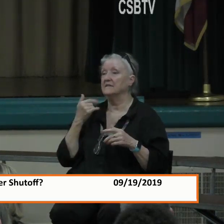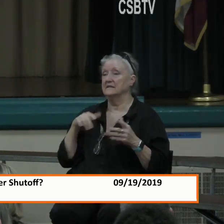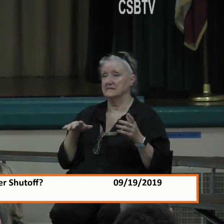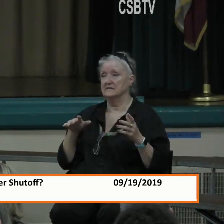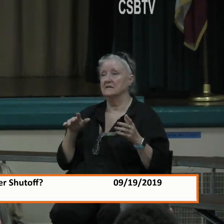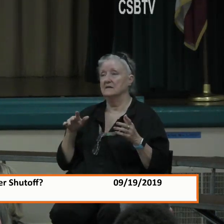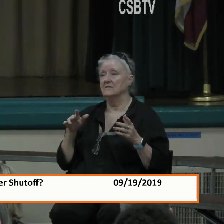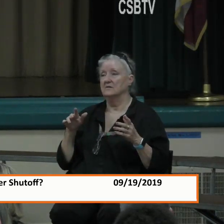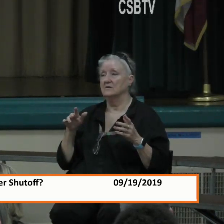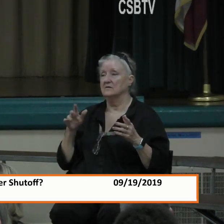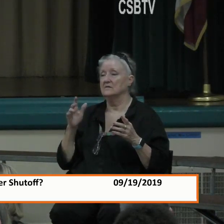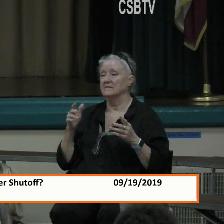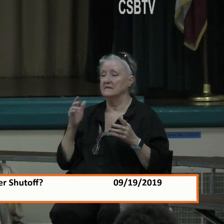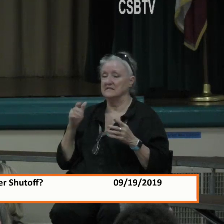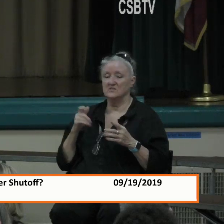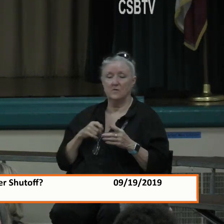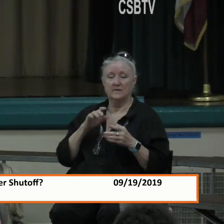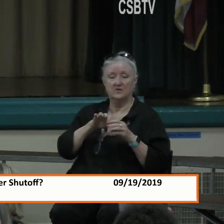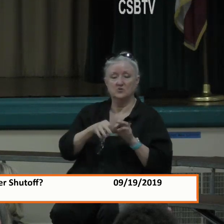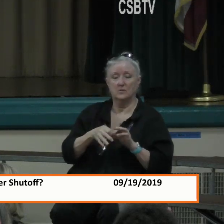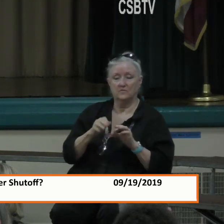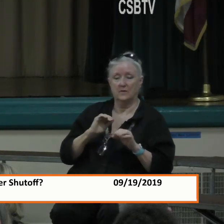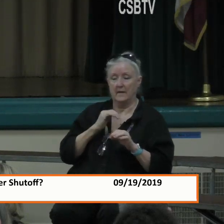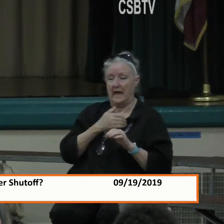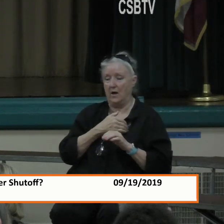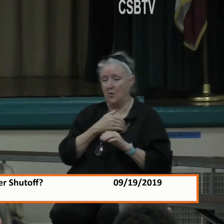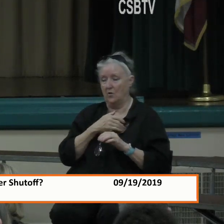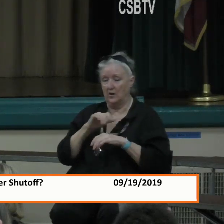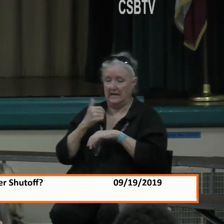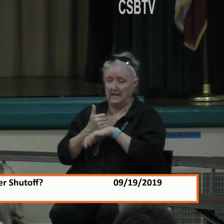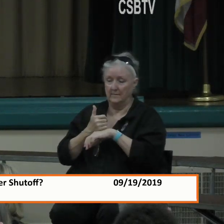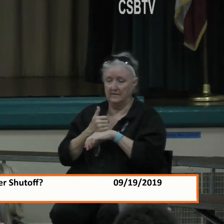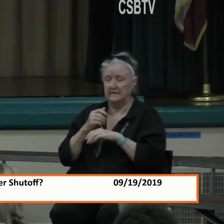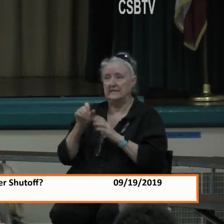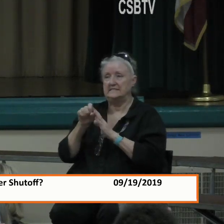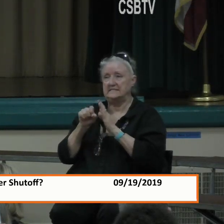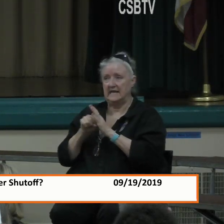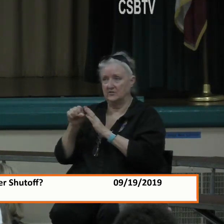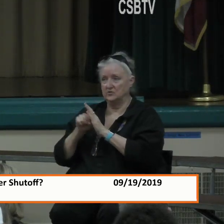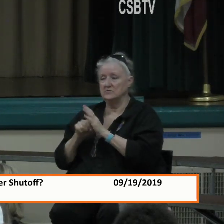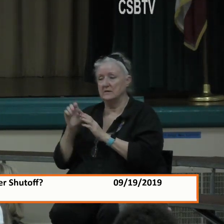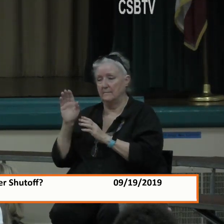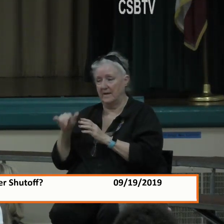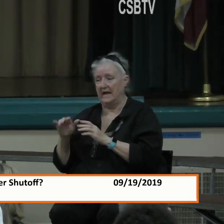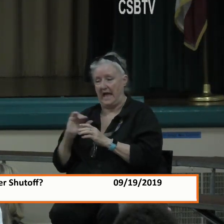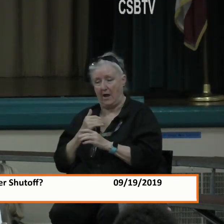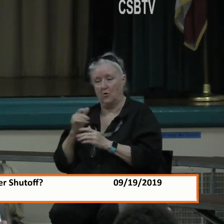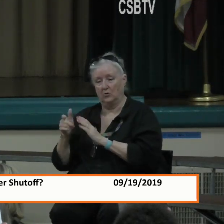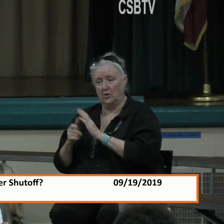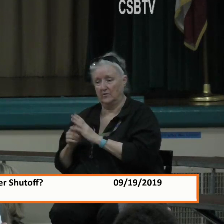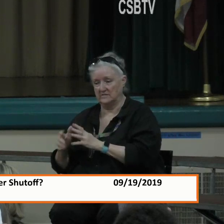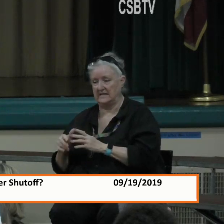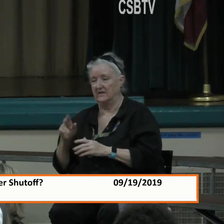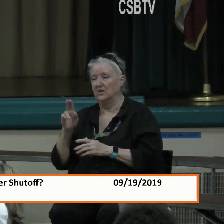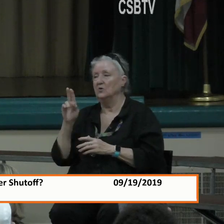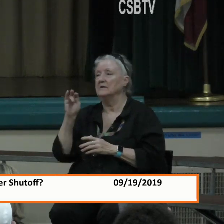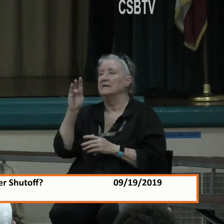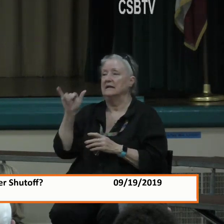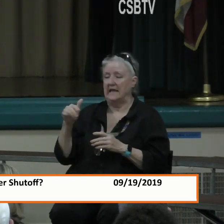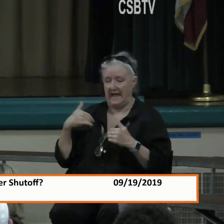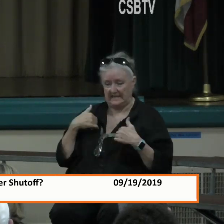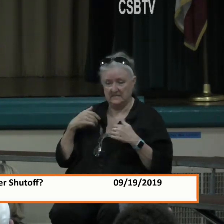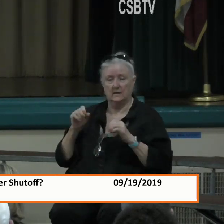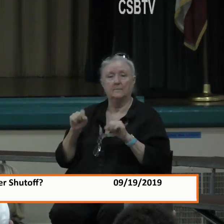comes from an interpretation of our implementing statutes by our lawyers, that the utility has the ability to